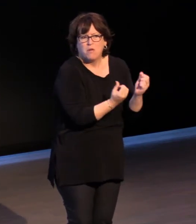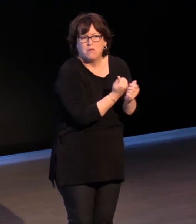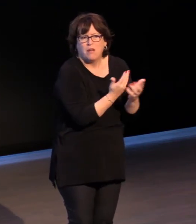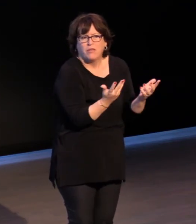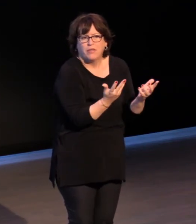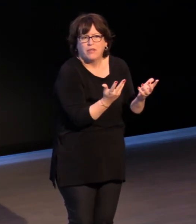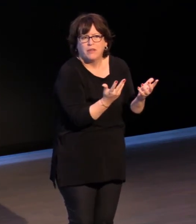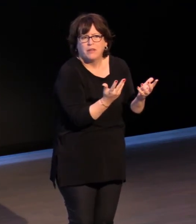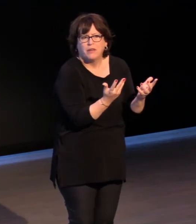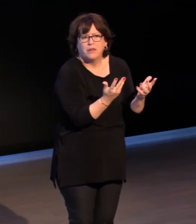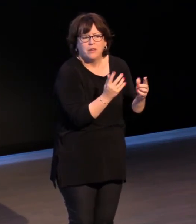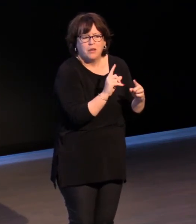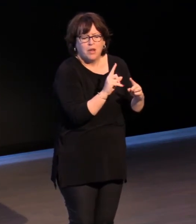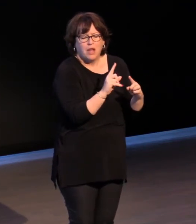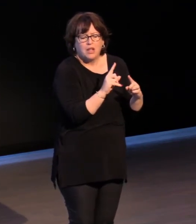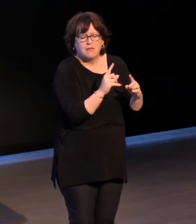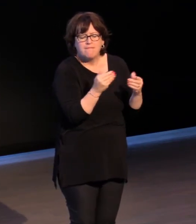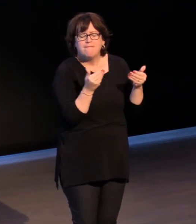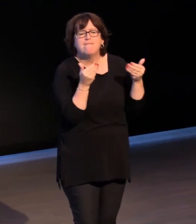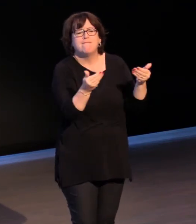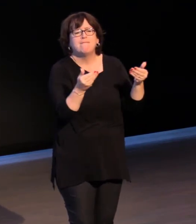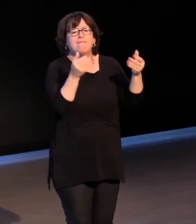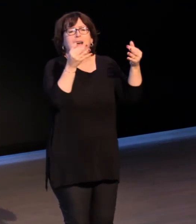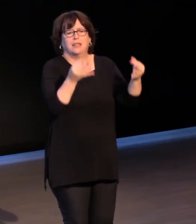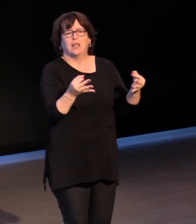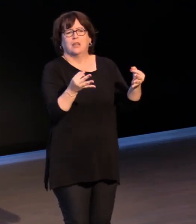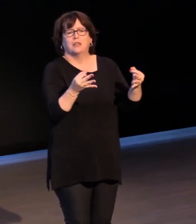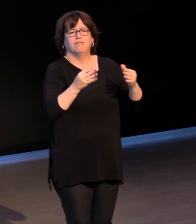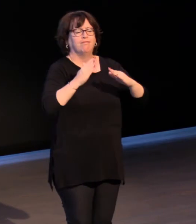the most important decision of my life.